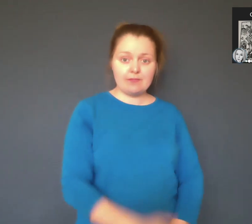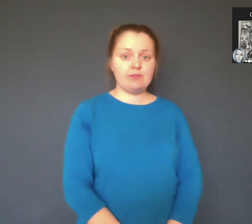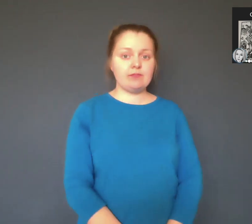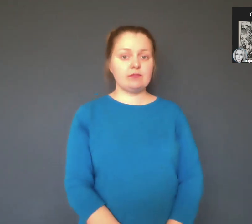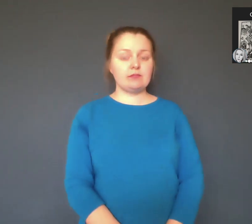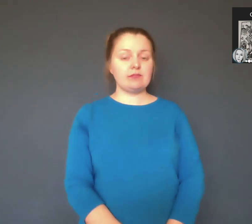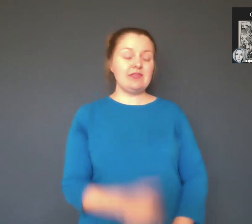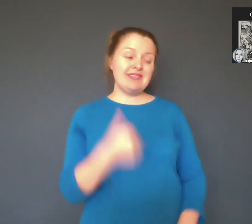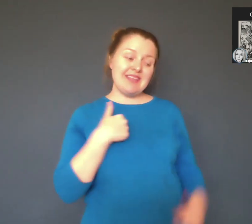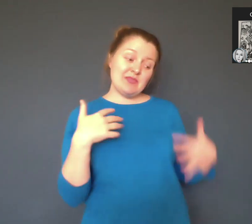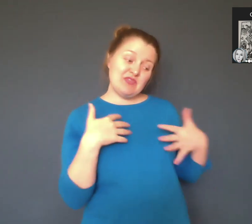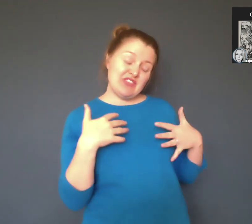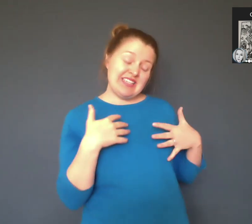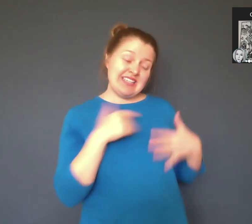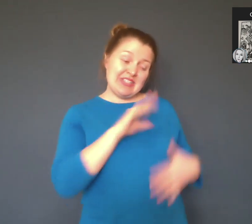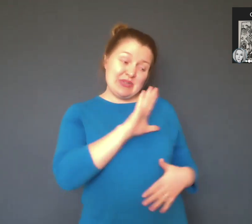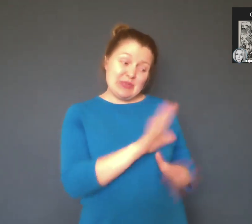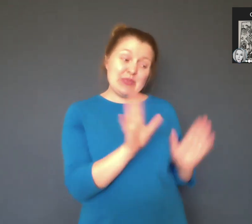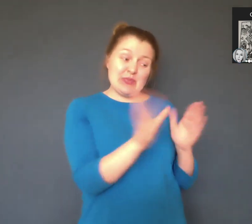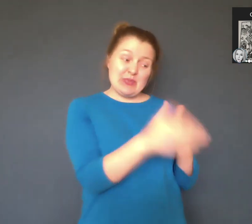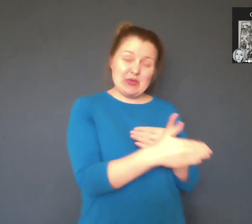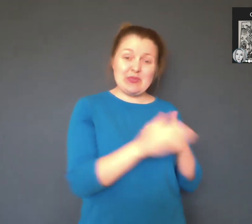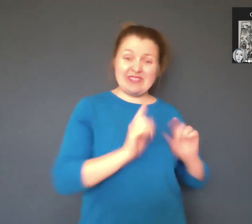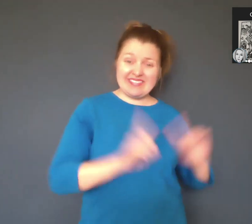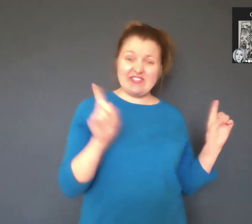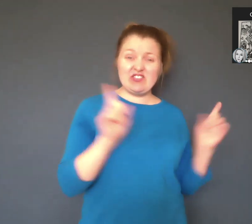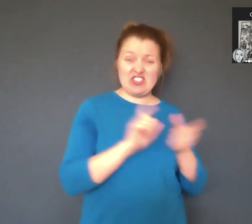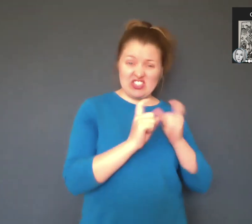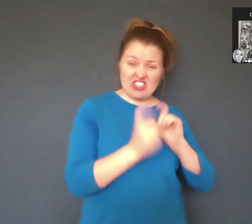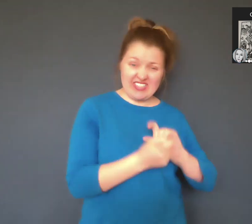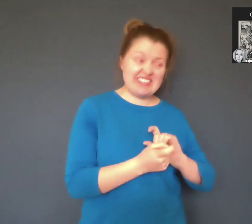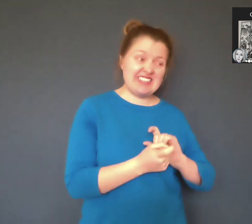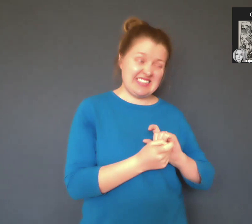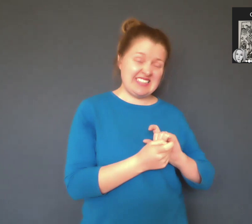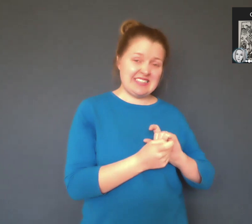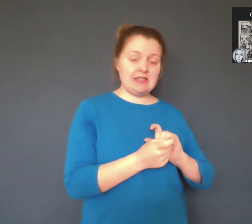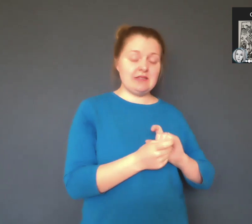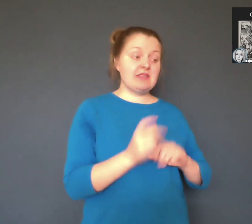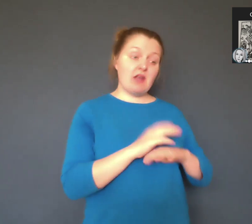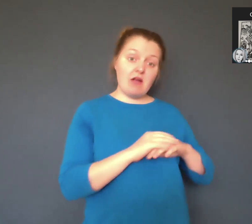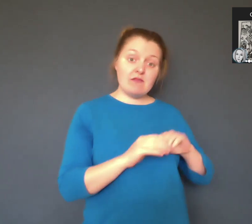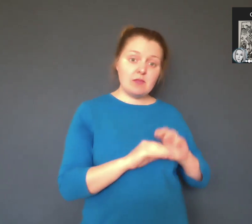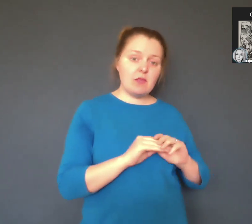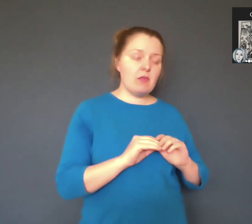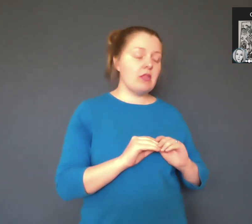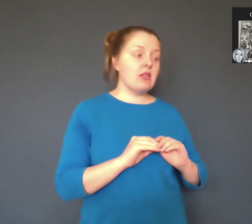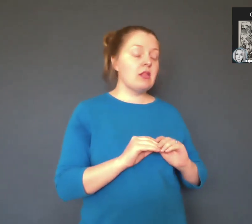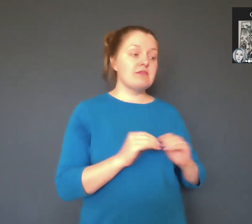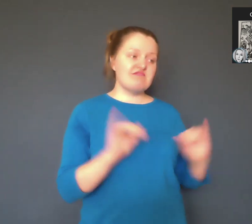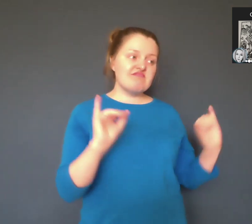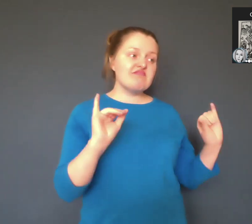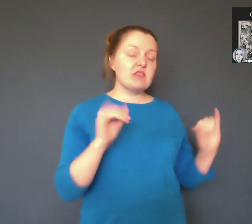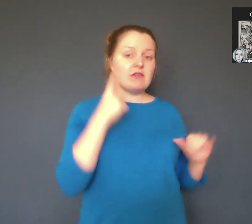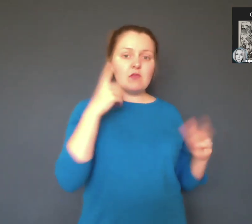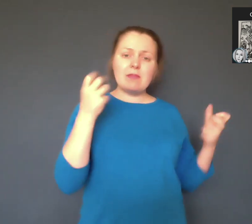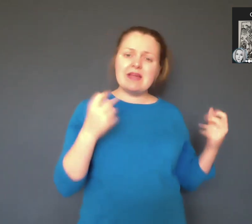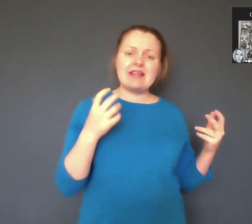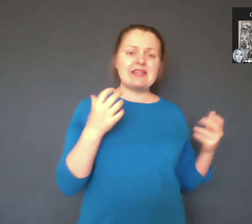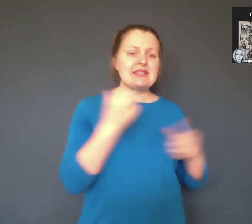just as you left it for years and years, hoping you'd find your way home. Then I realized if you ever did come back, you'd be a grown man,